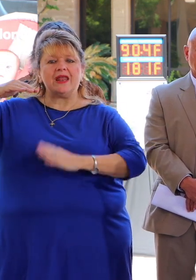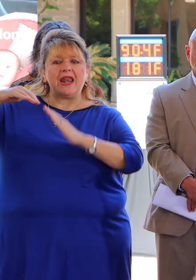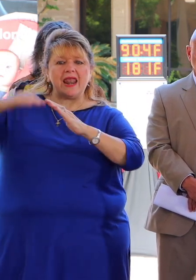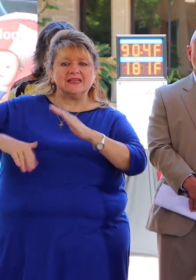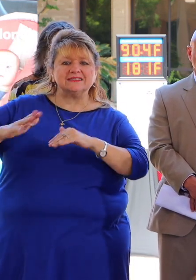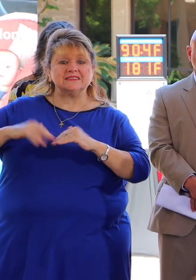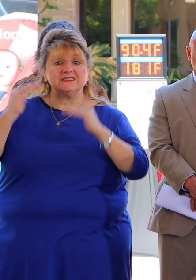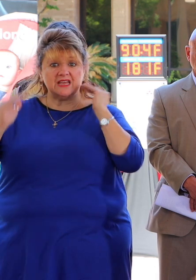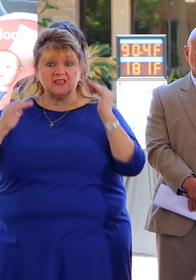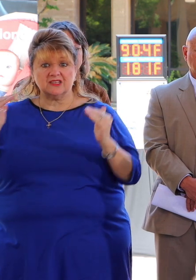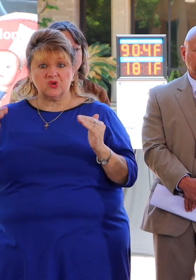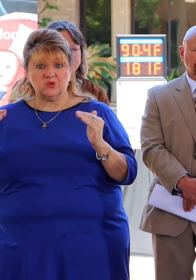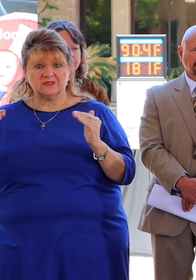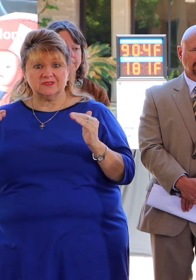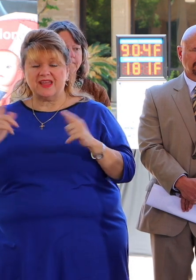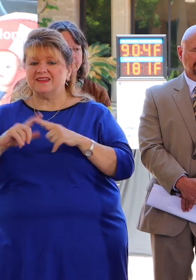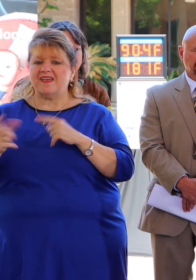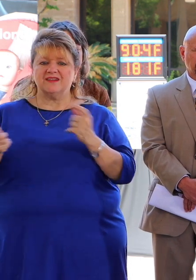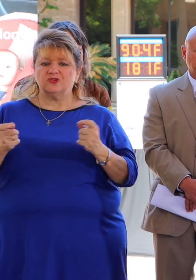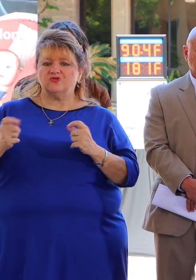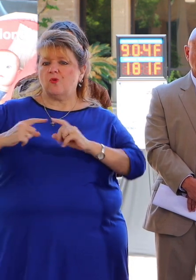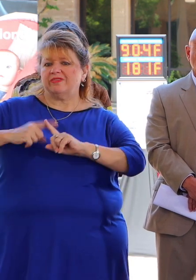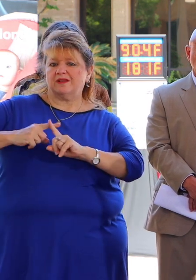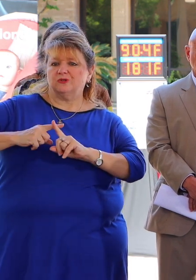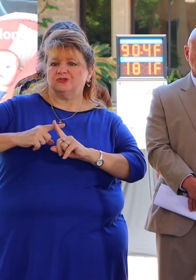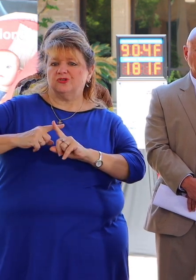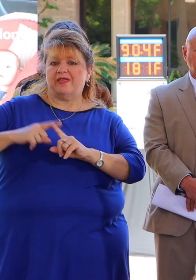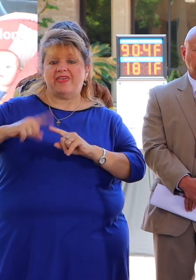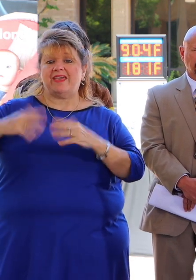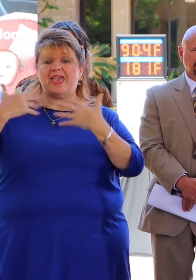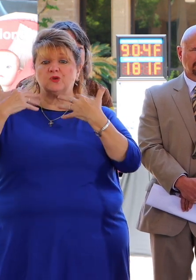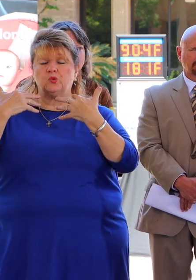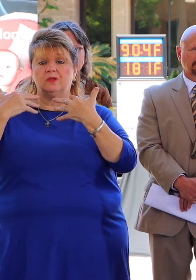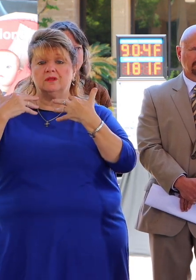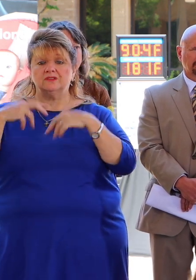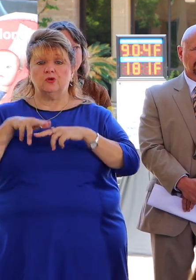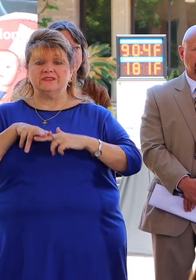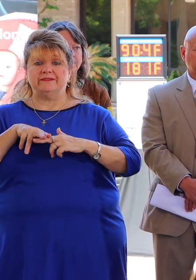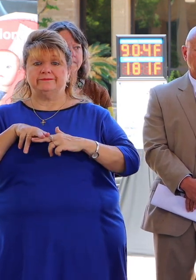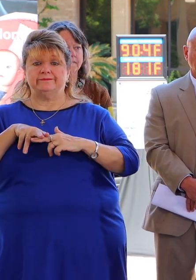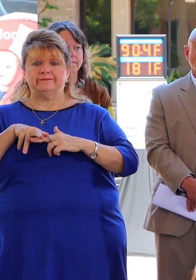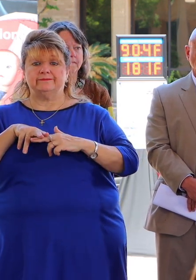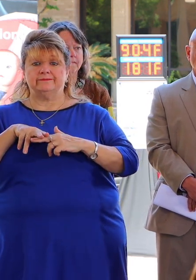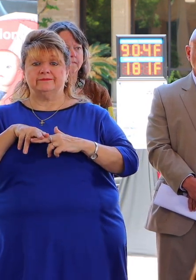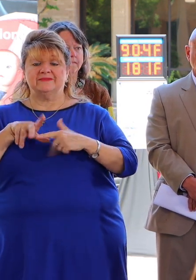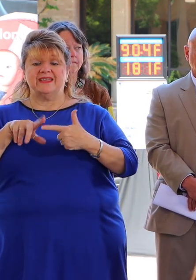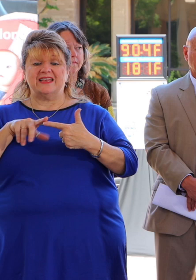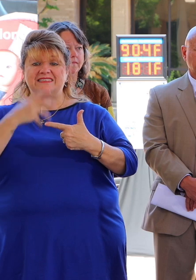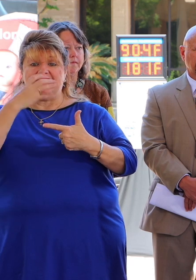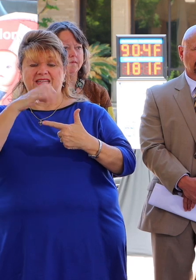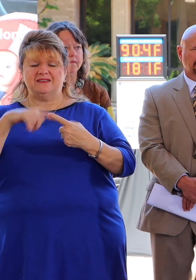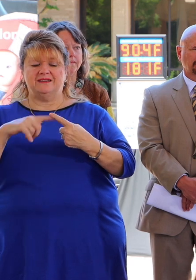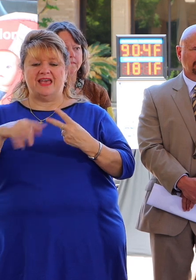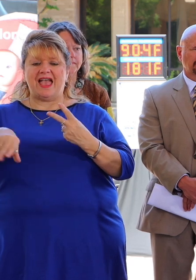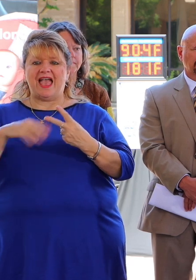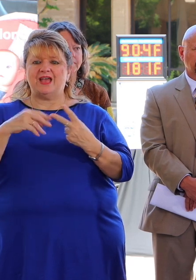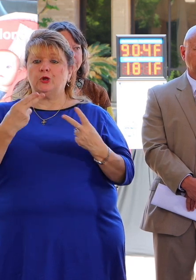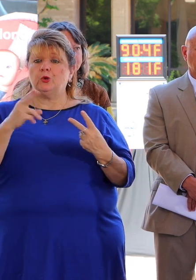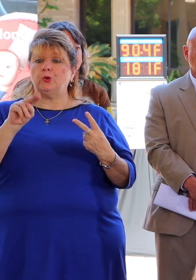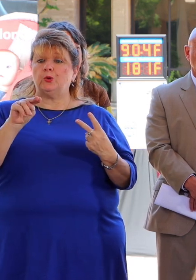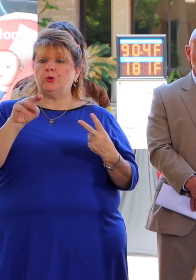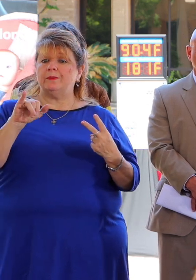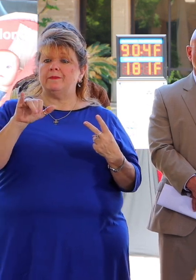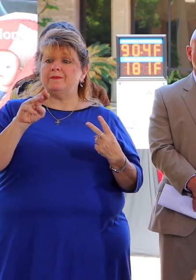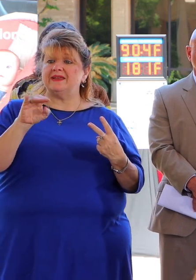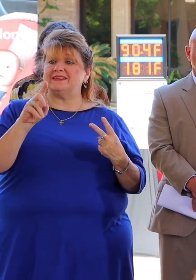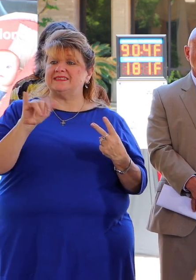adult, and they can't cool down. So imagine adding humidity on top of that. On a humid day,